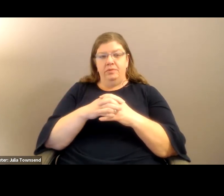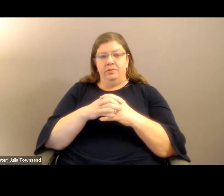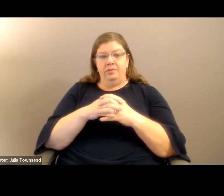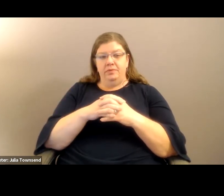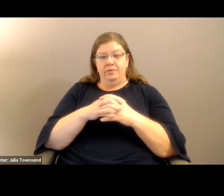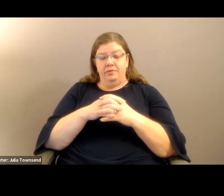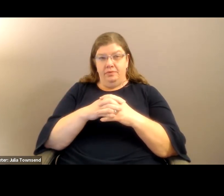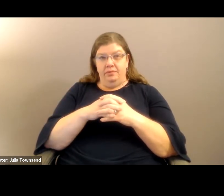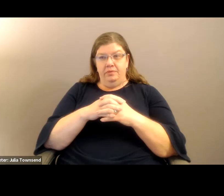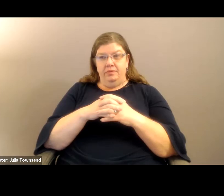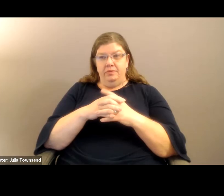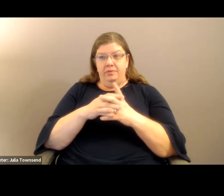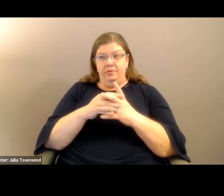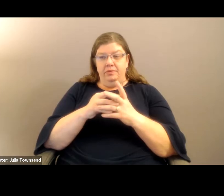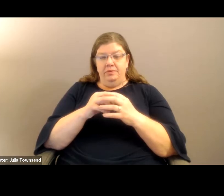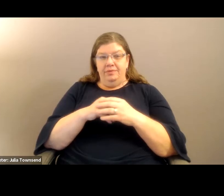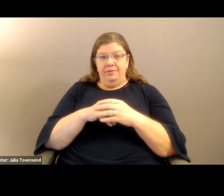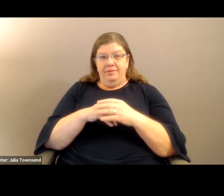Yeah.